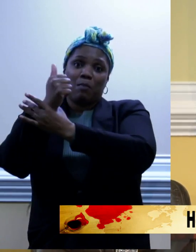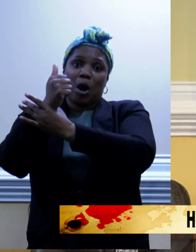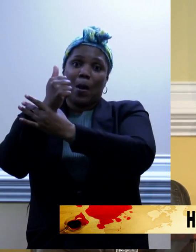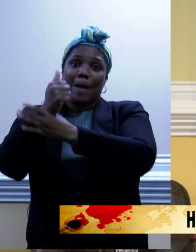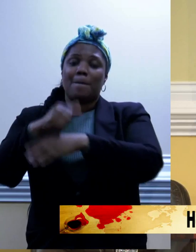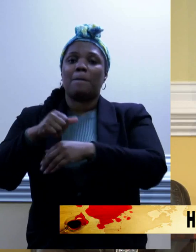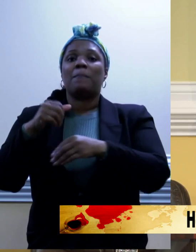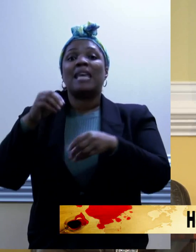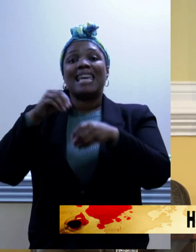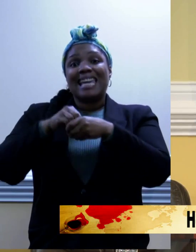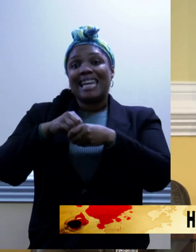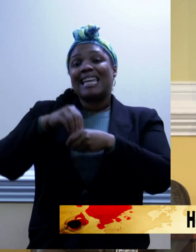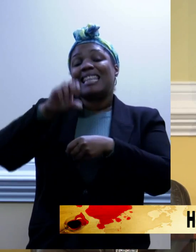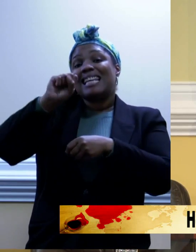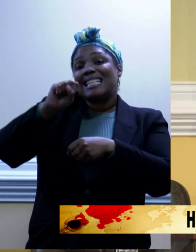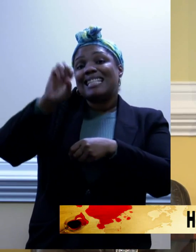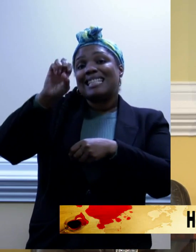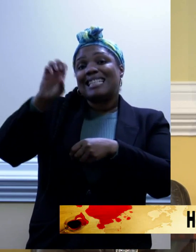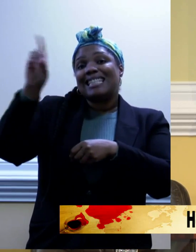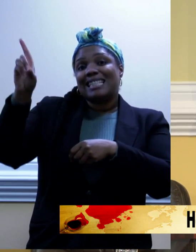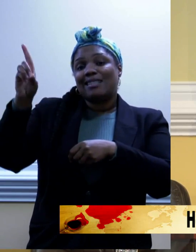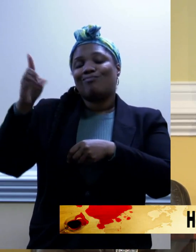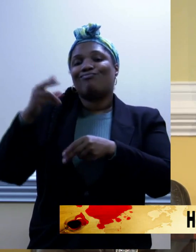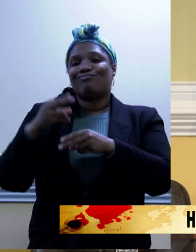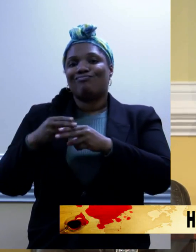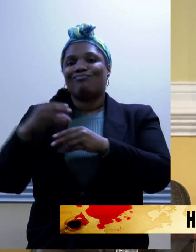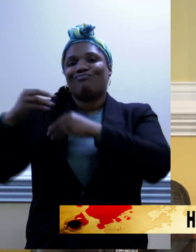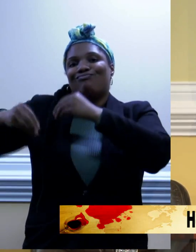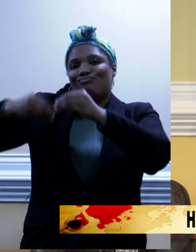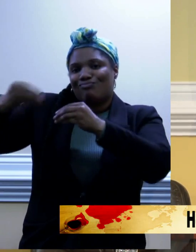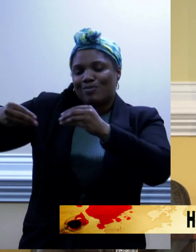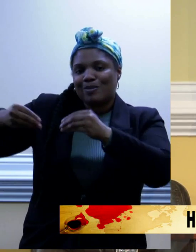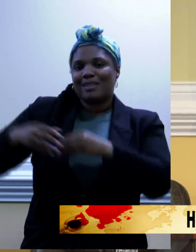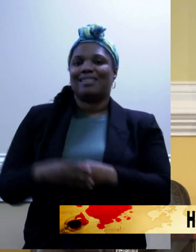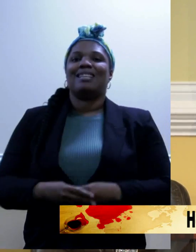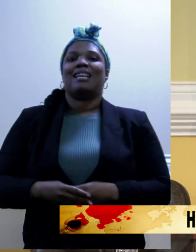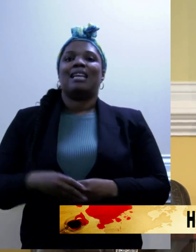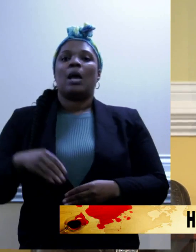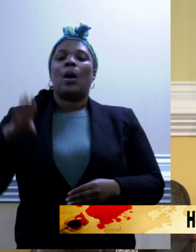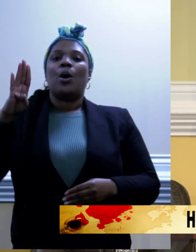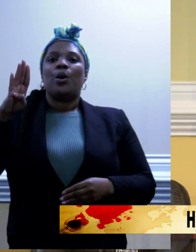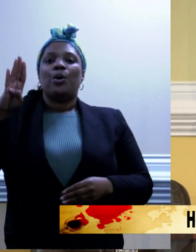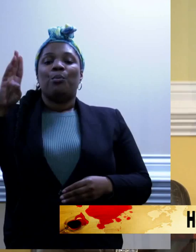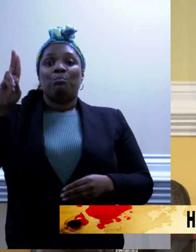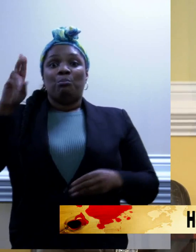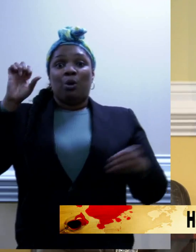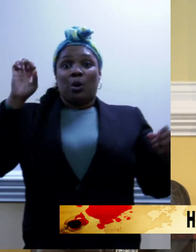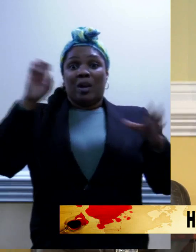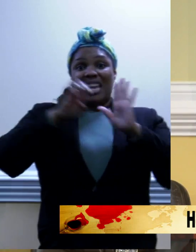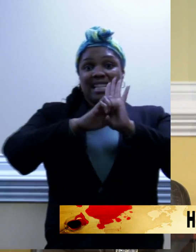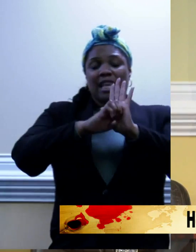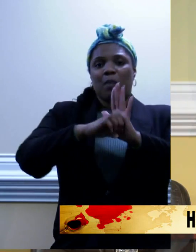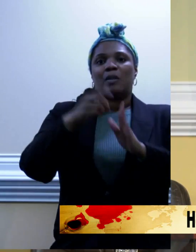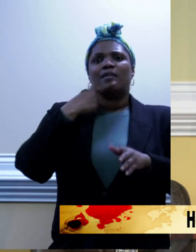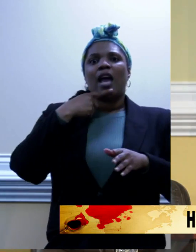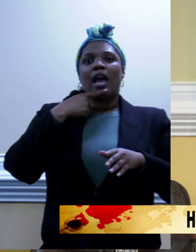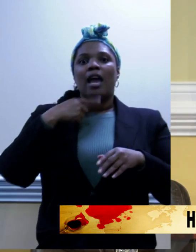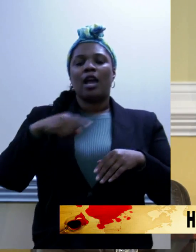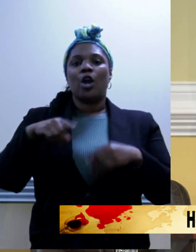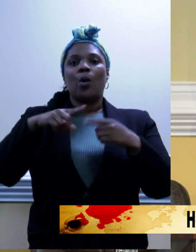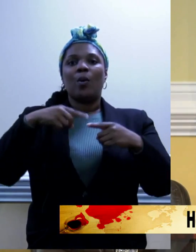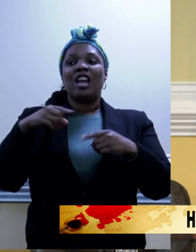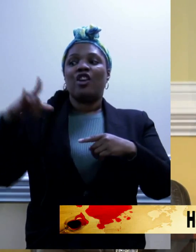You just have to know one thing. Like I said earlier, he said, boy flew in. That means boy came in a plane. He didn't come in by way of wings on his